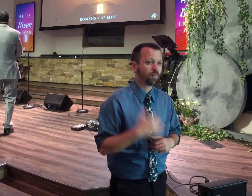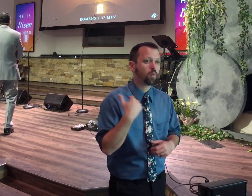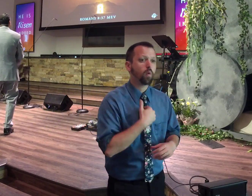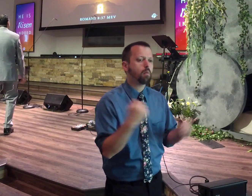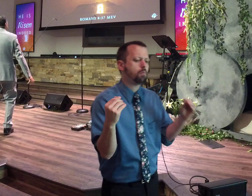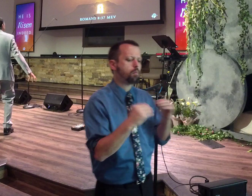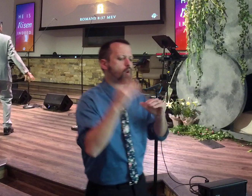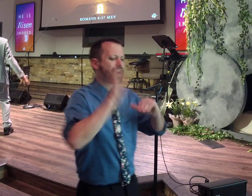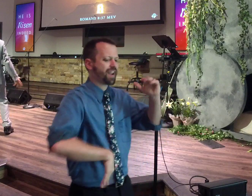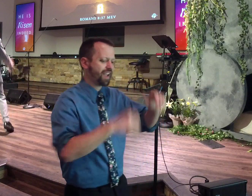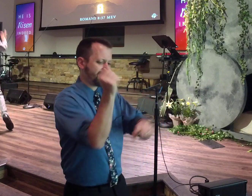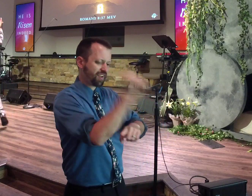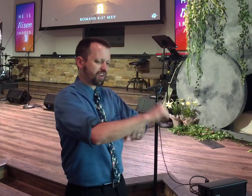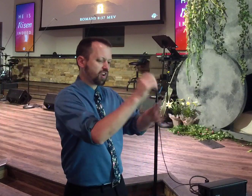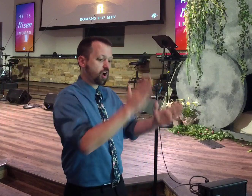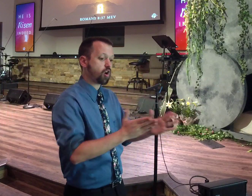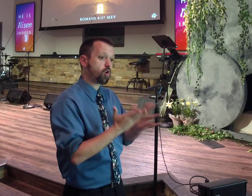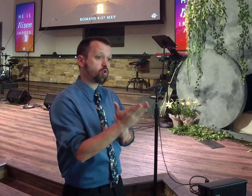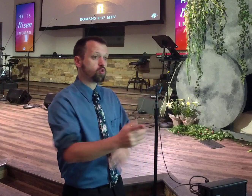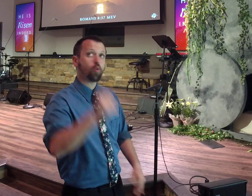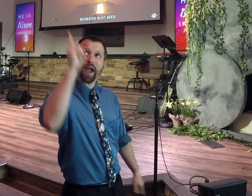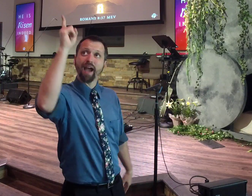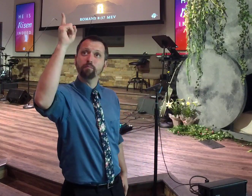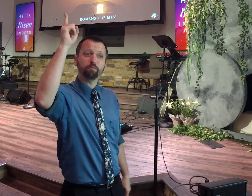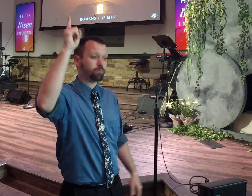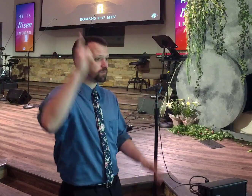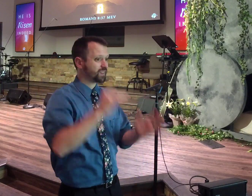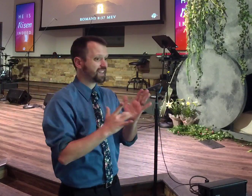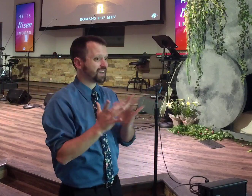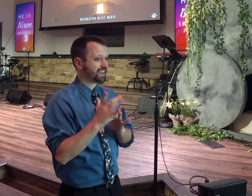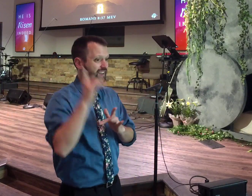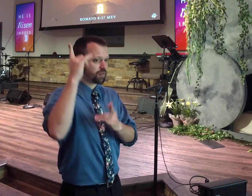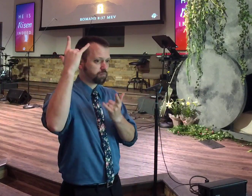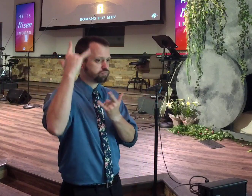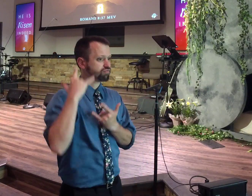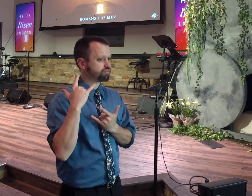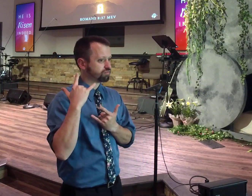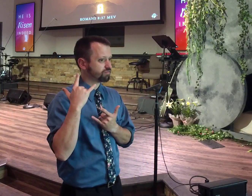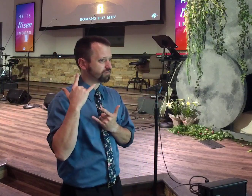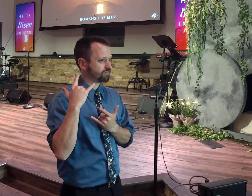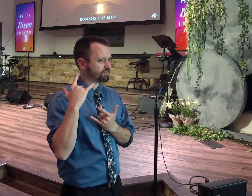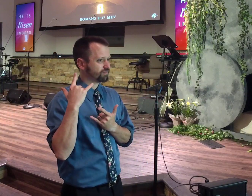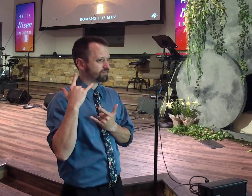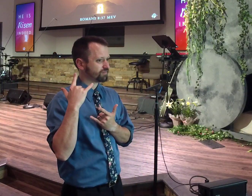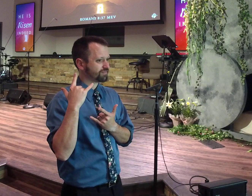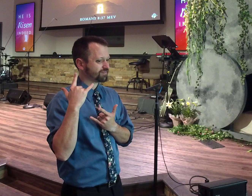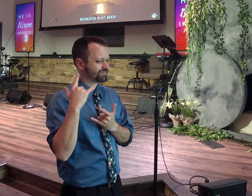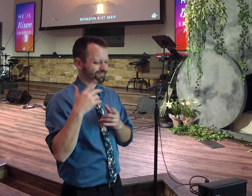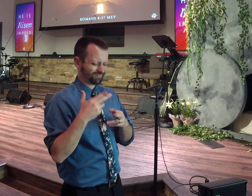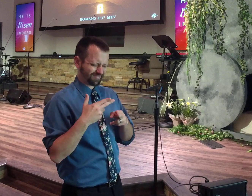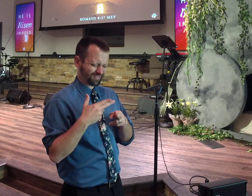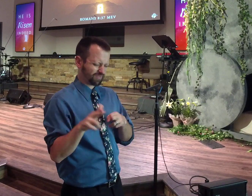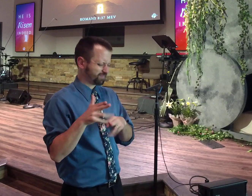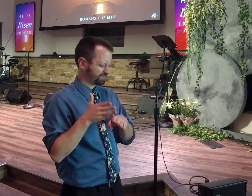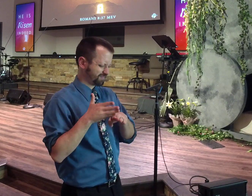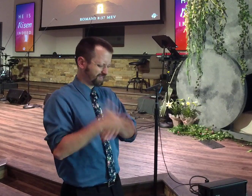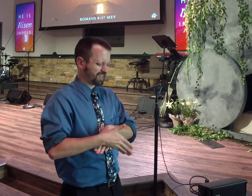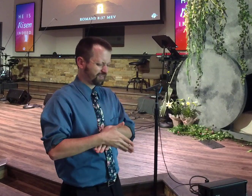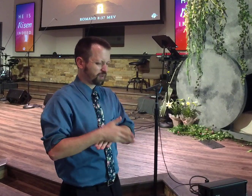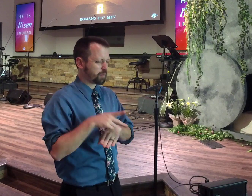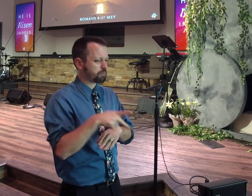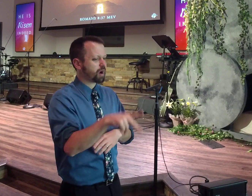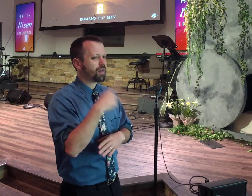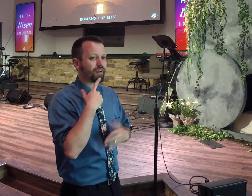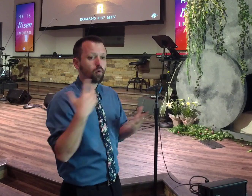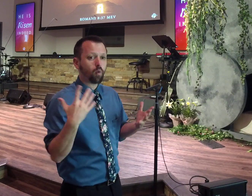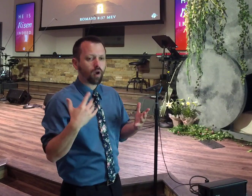conquerors through him, Jesus, who loved us. Just a few verses after that, Paul said these words. He said,